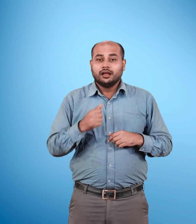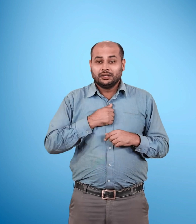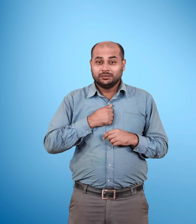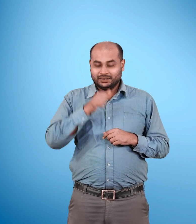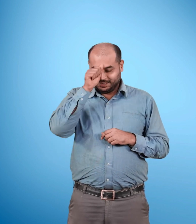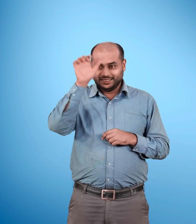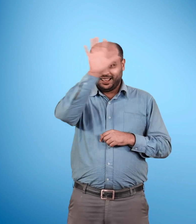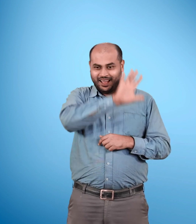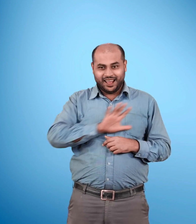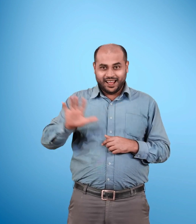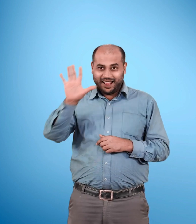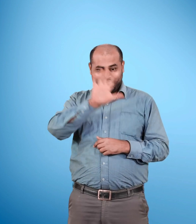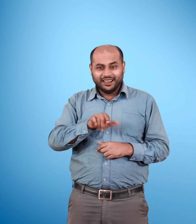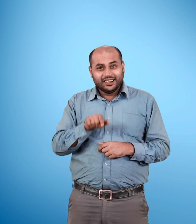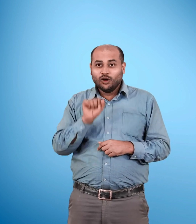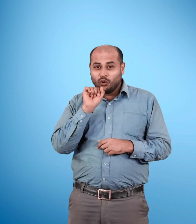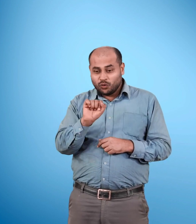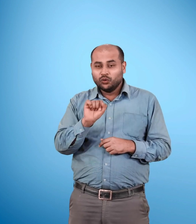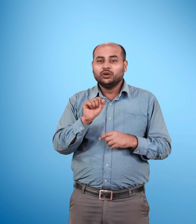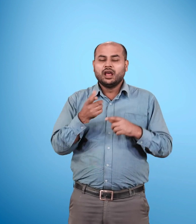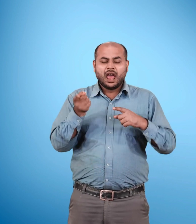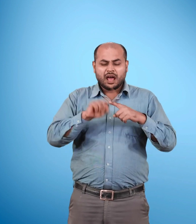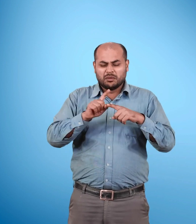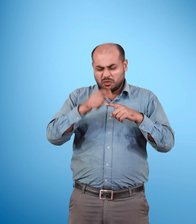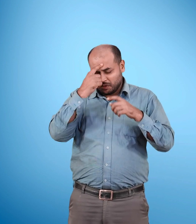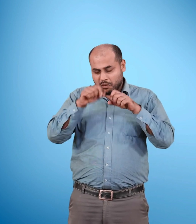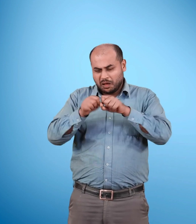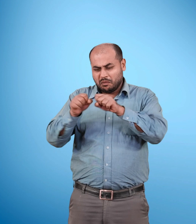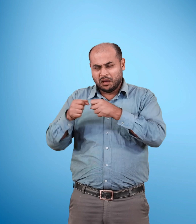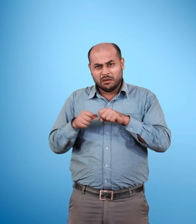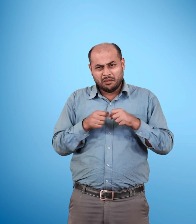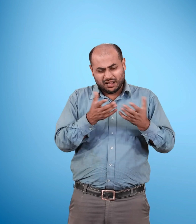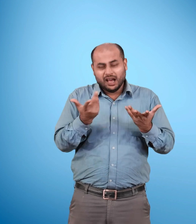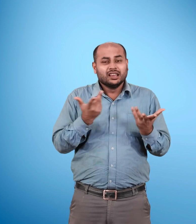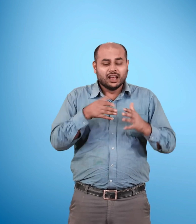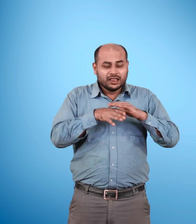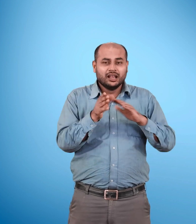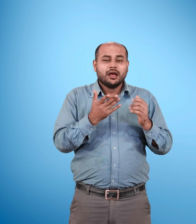In our country, floods cause extensive damage to crops,